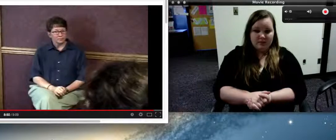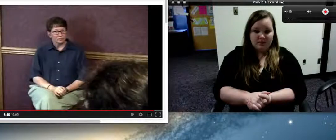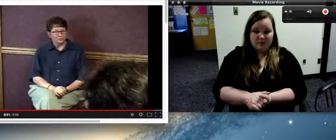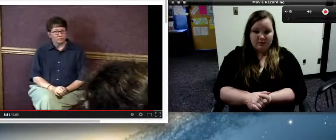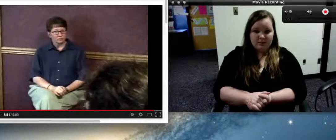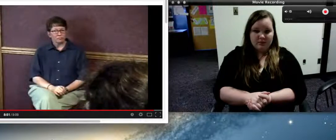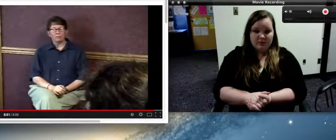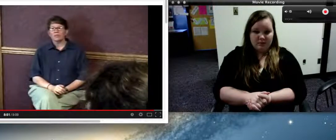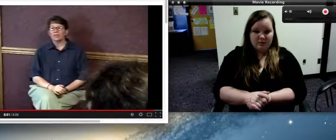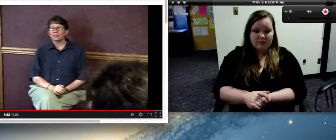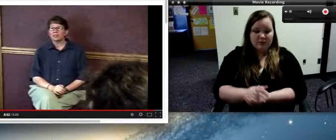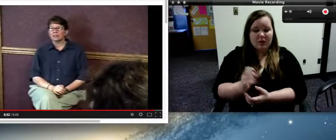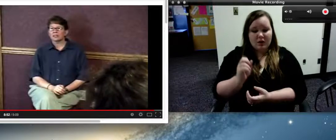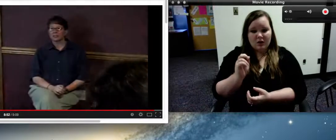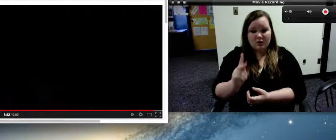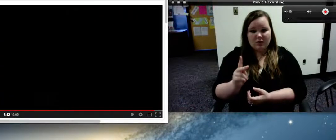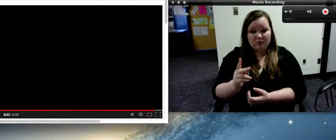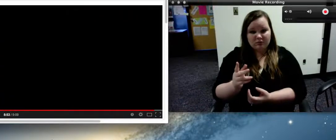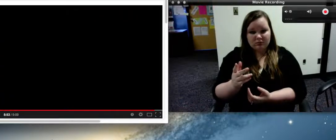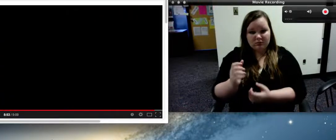Okay, I can do that. Thanks.